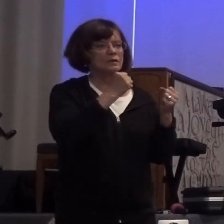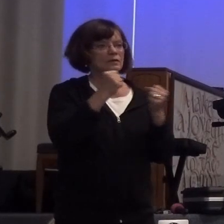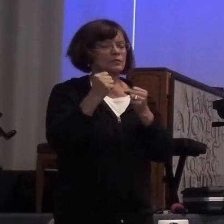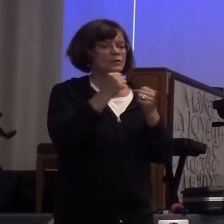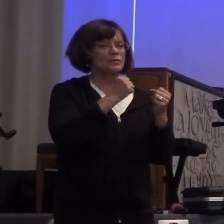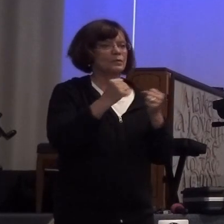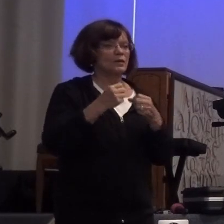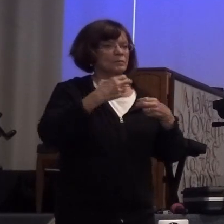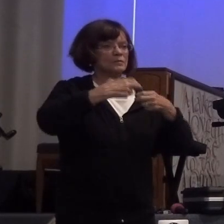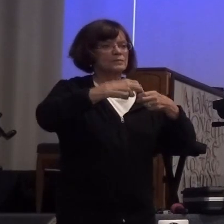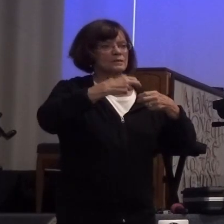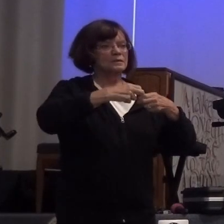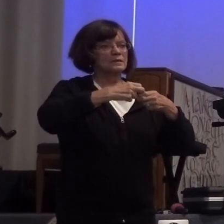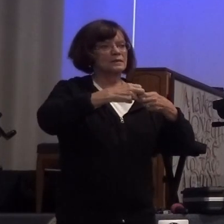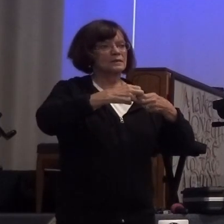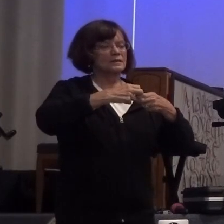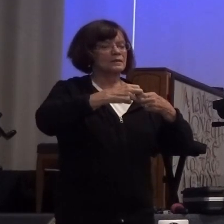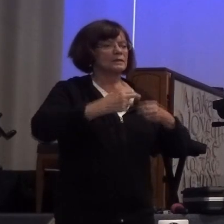and afflictions.